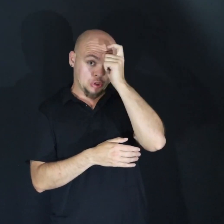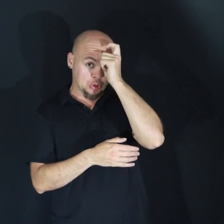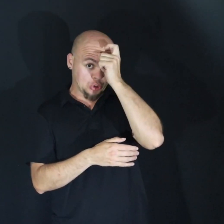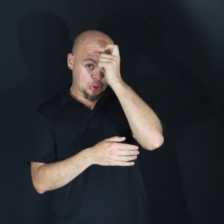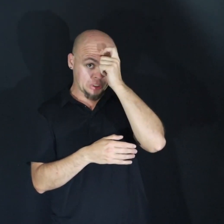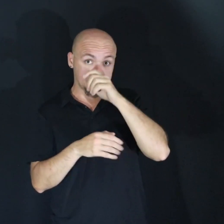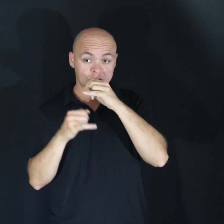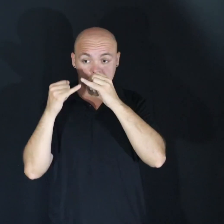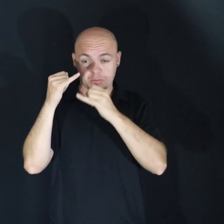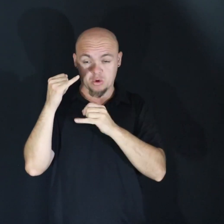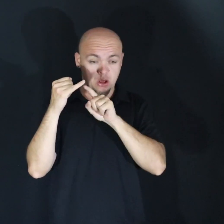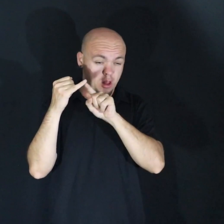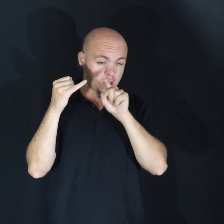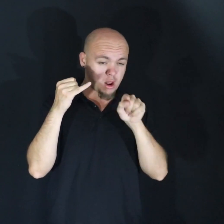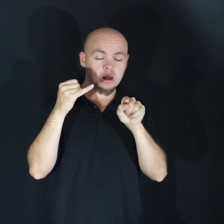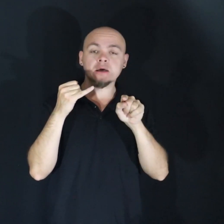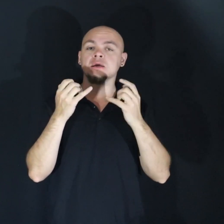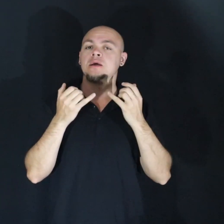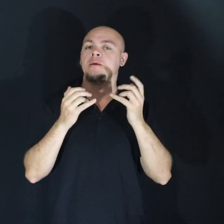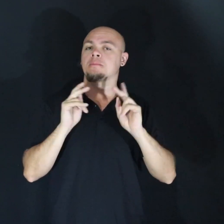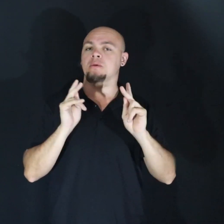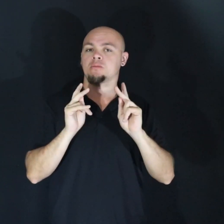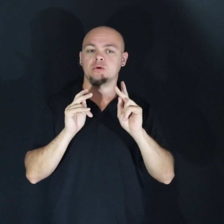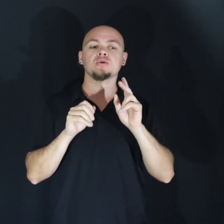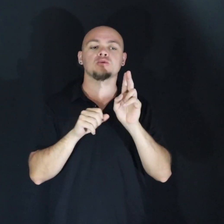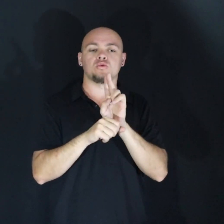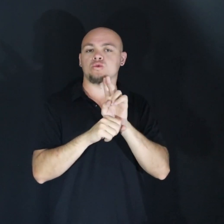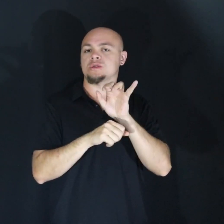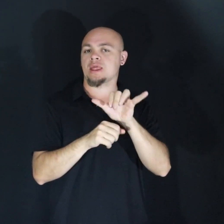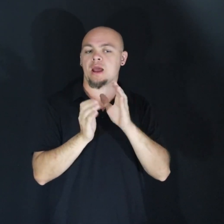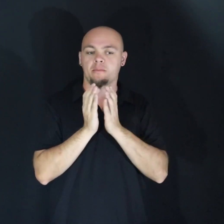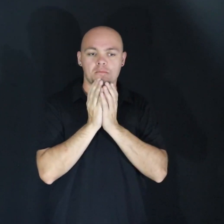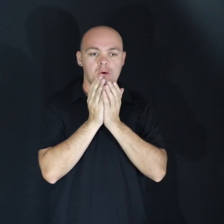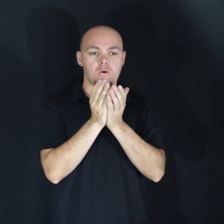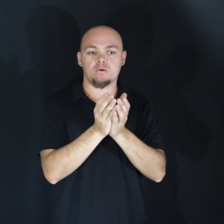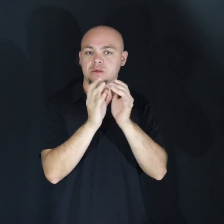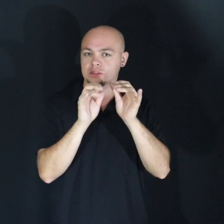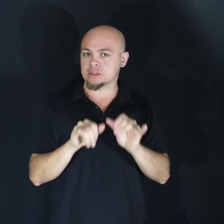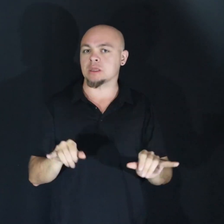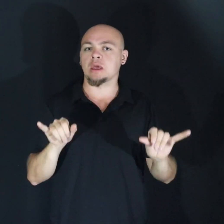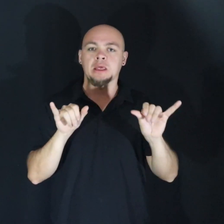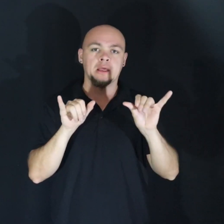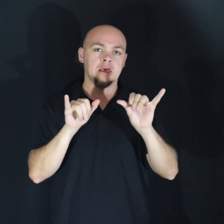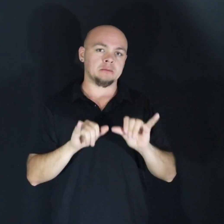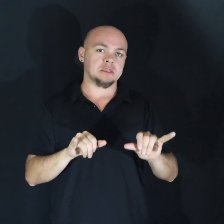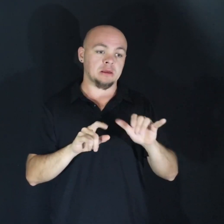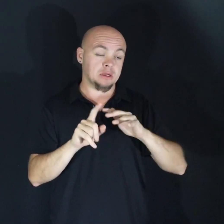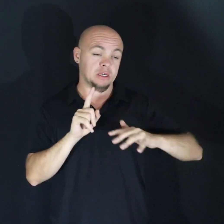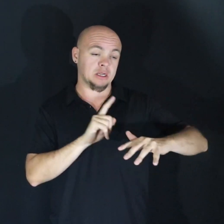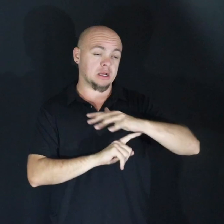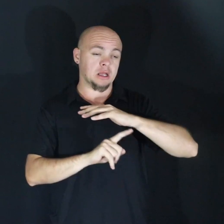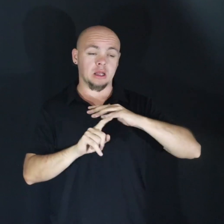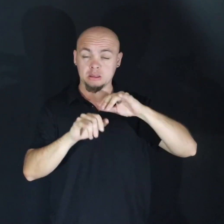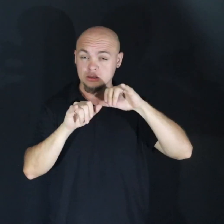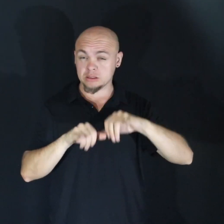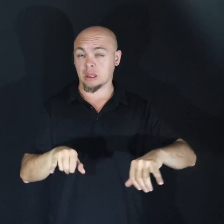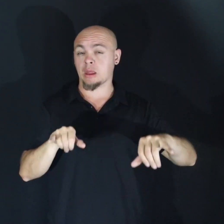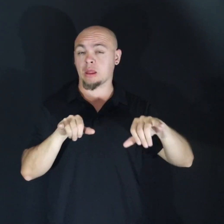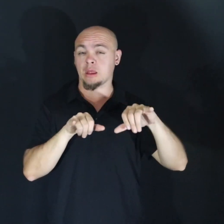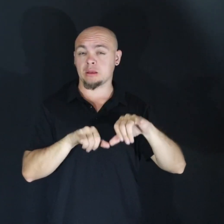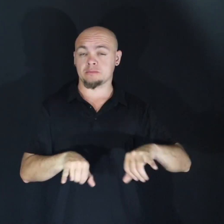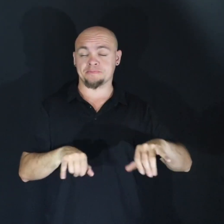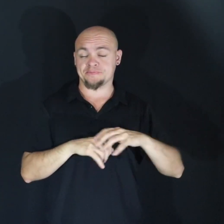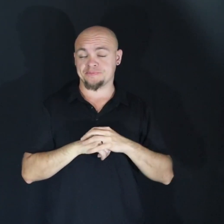meeting people that today take the exact same route under strikingly similar conditions as my grandmothers.